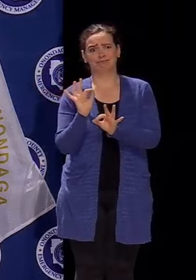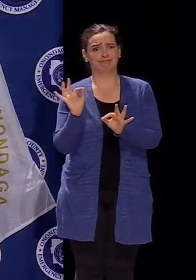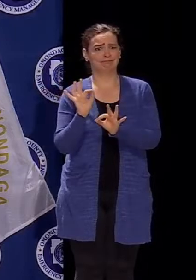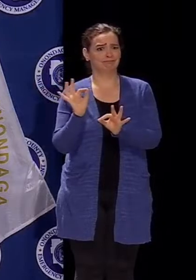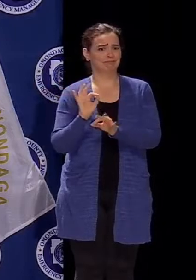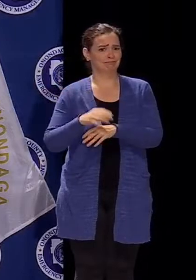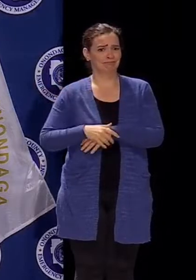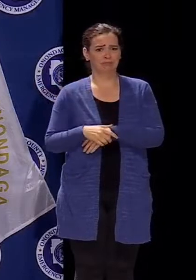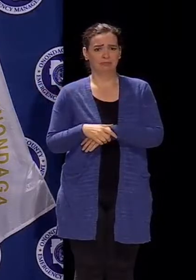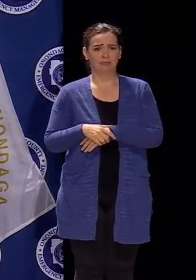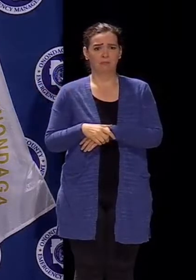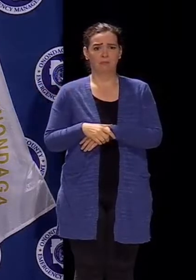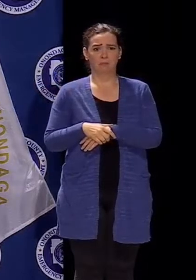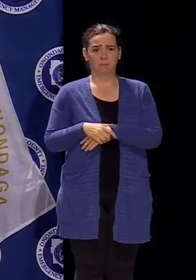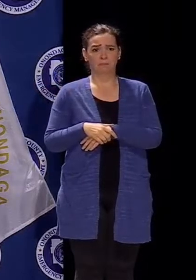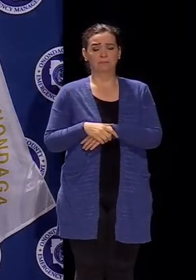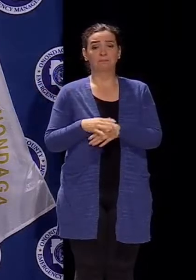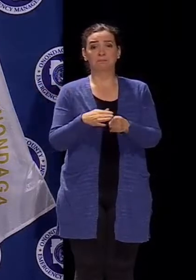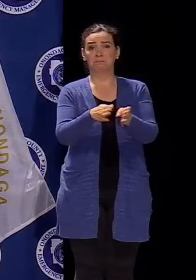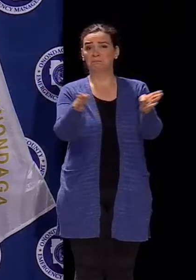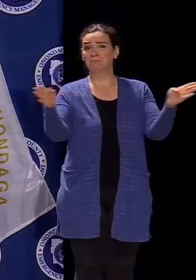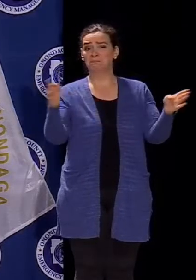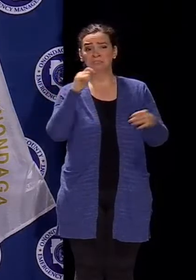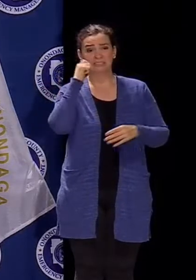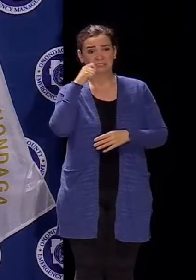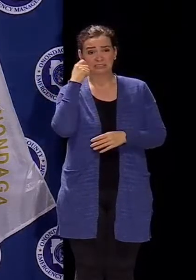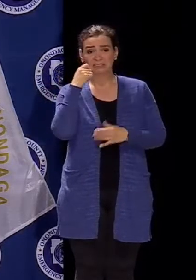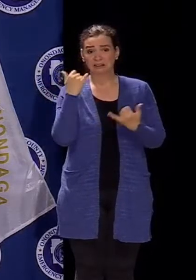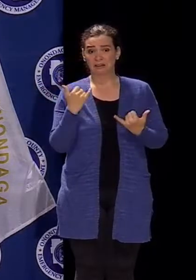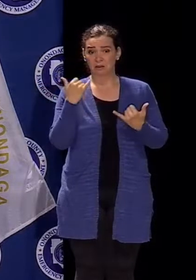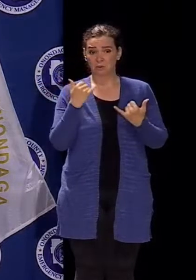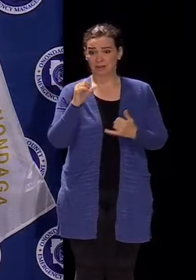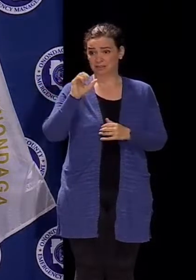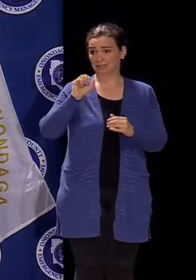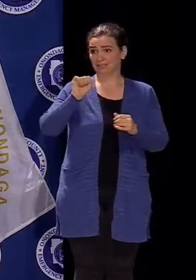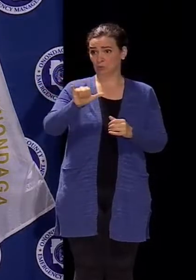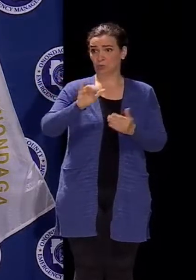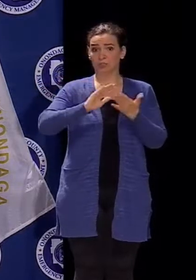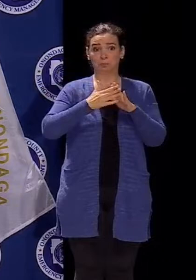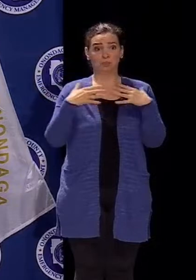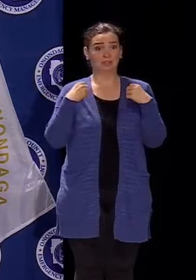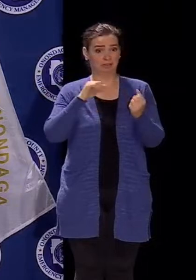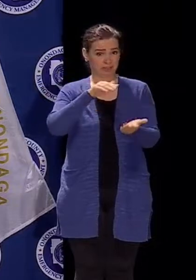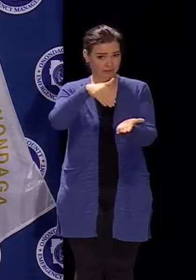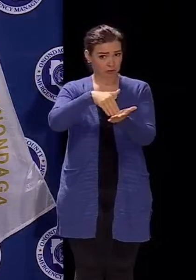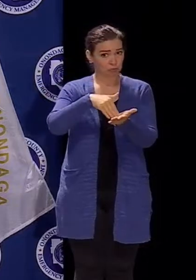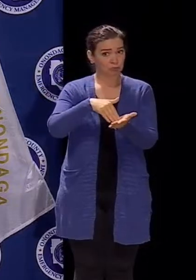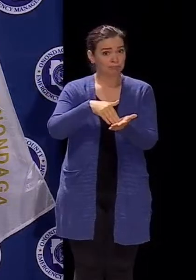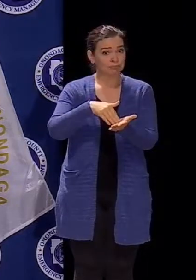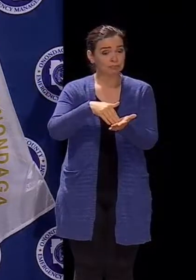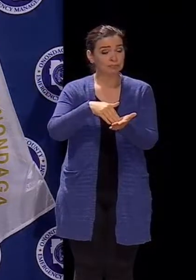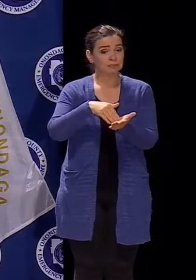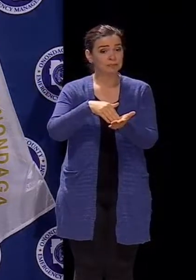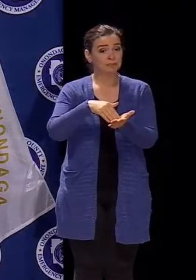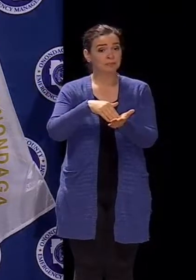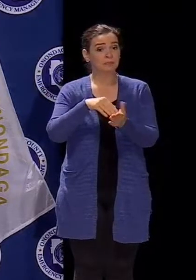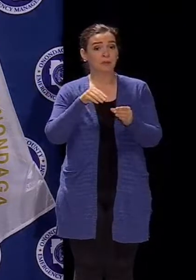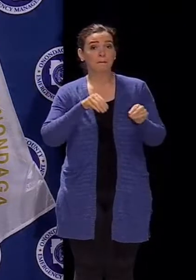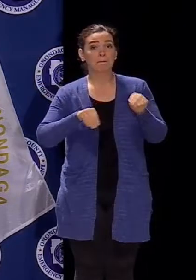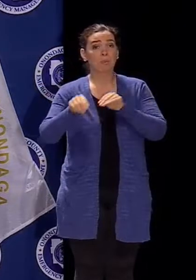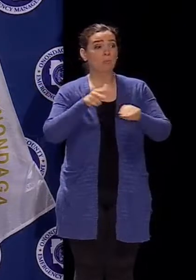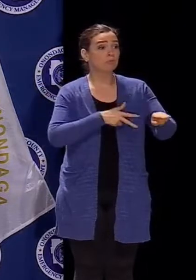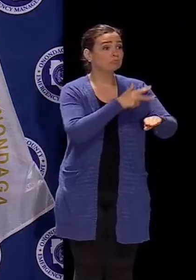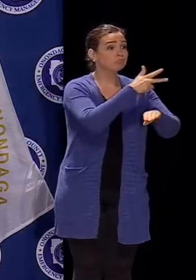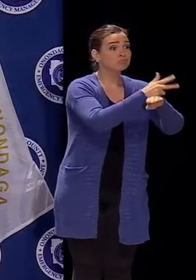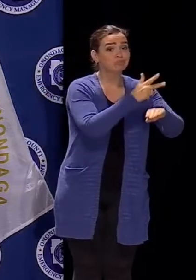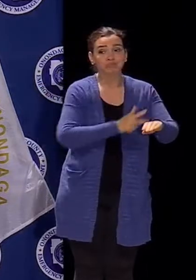We are doing universal testing at the Syracuse Community Health Center site. Mobile testing, we've been hitting every different pocket